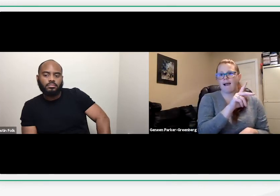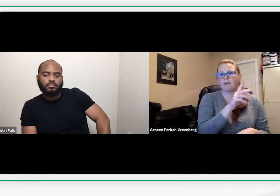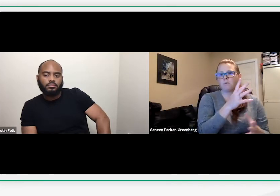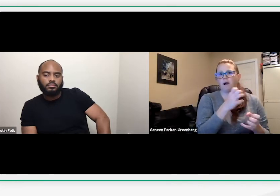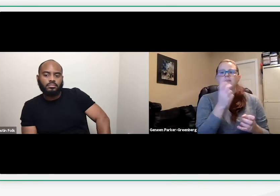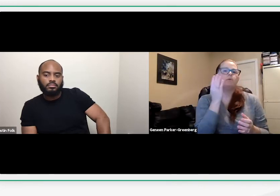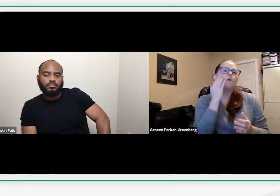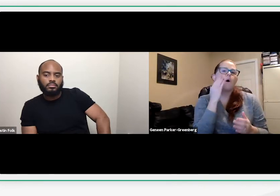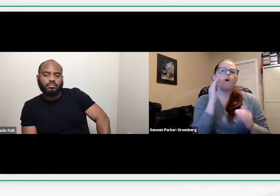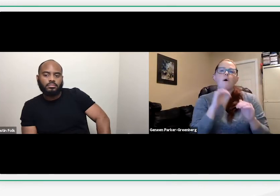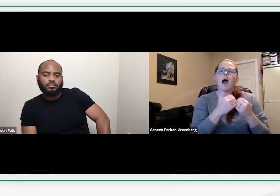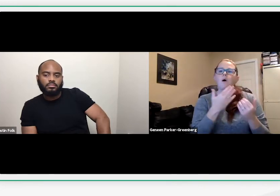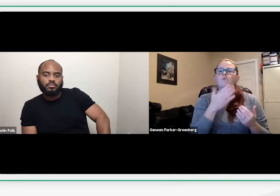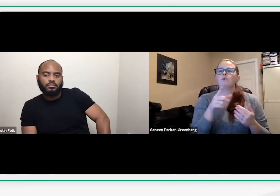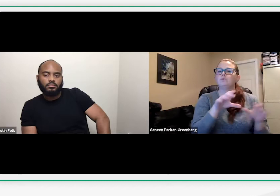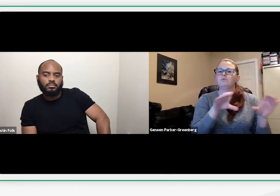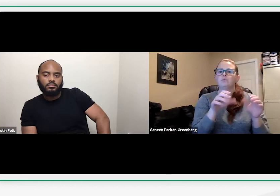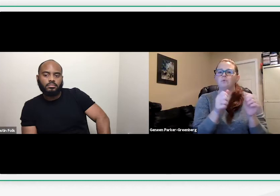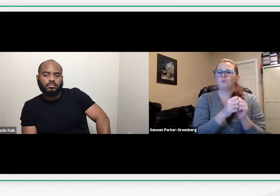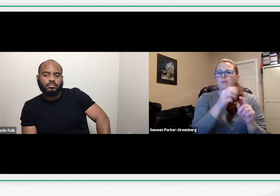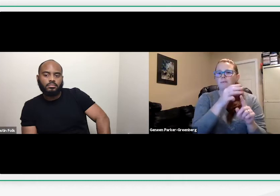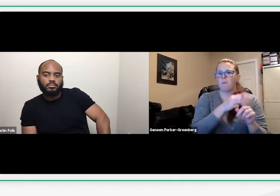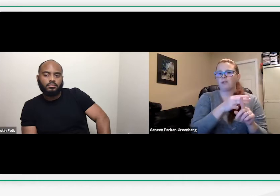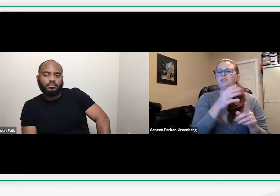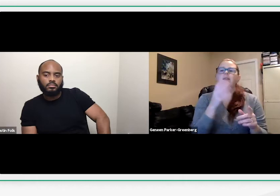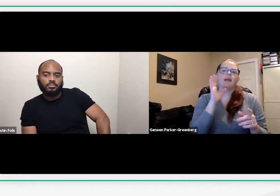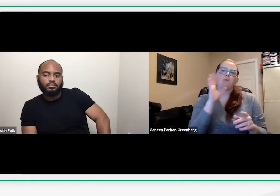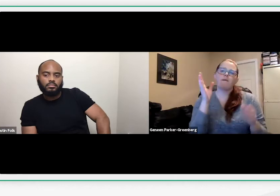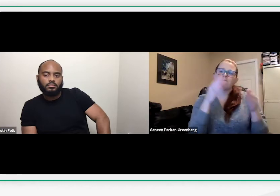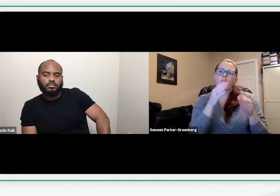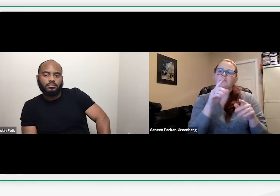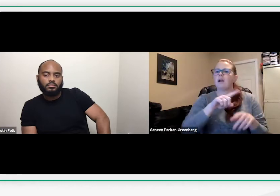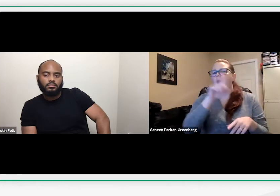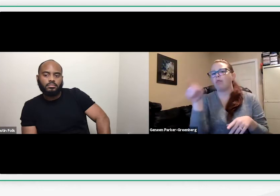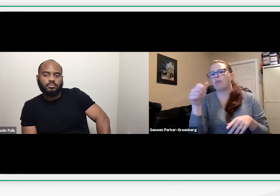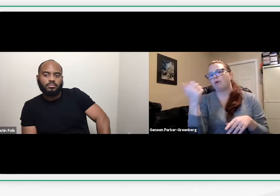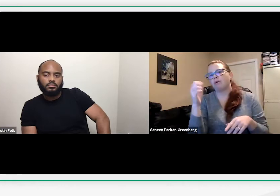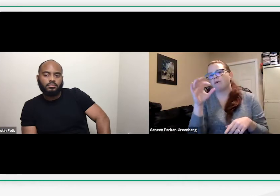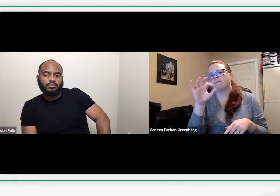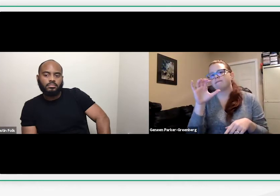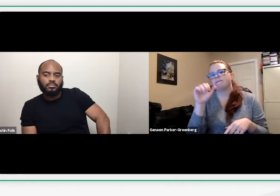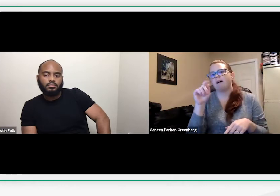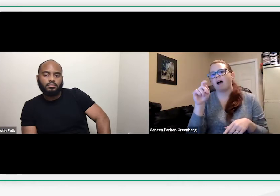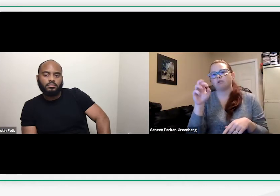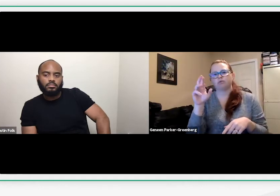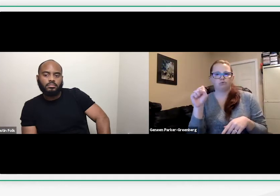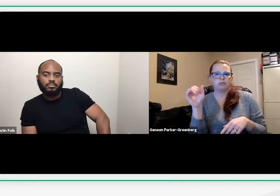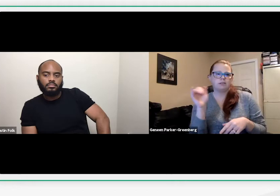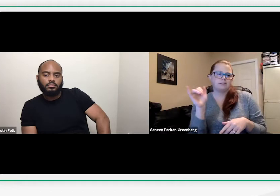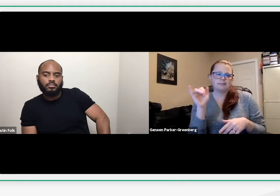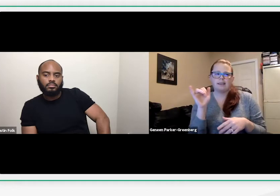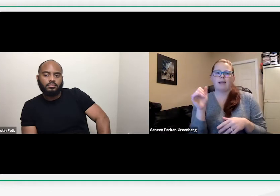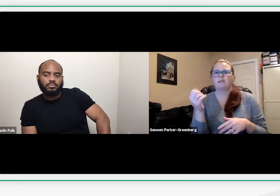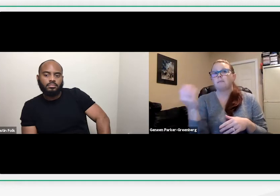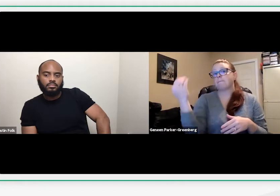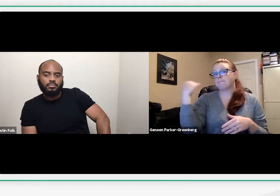much. Yet, if you're working with a bank, the bank will want to know how well you do paying your mortgage, and they